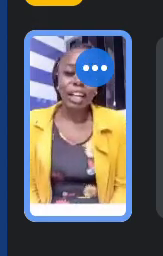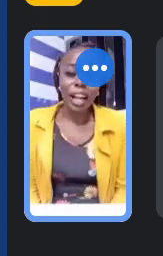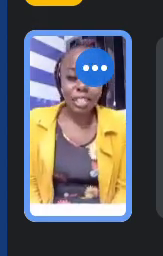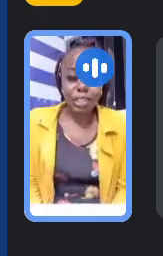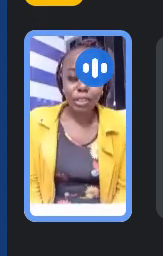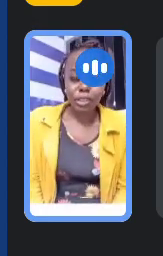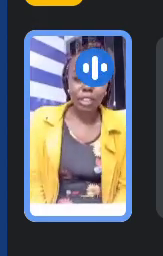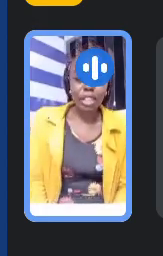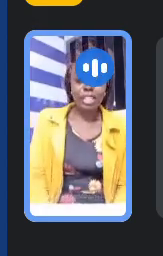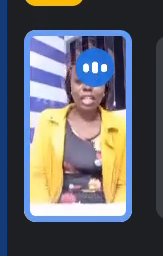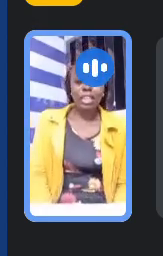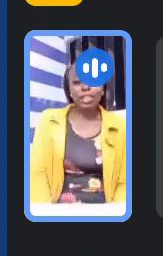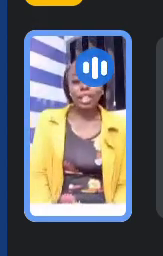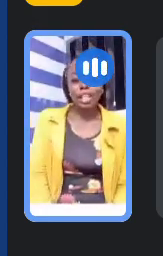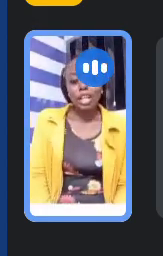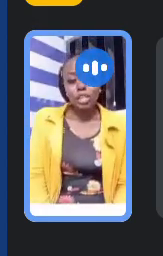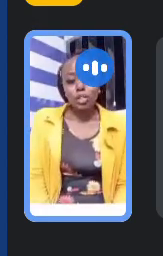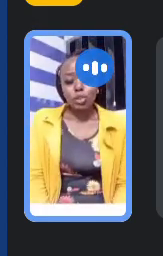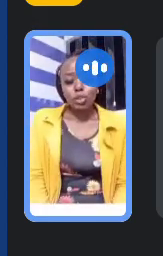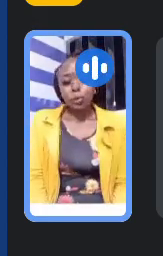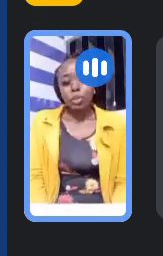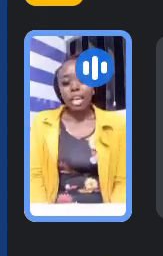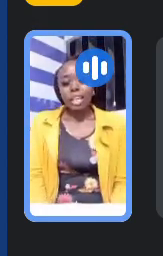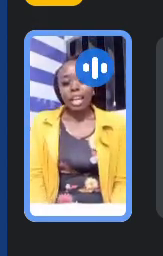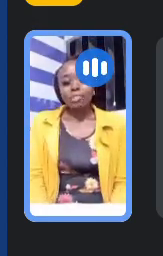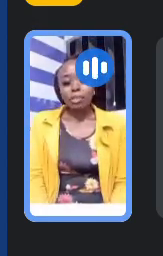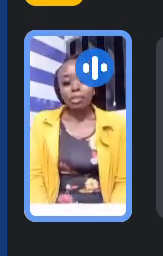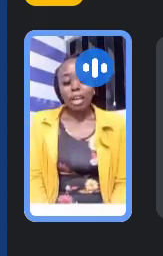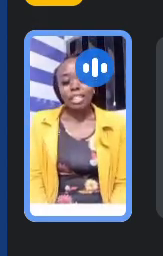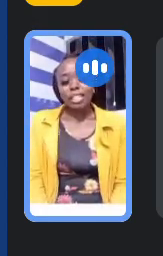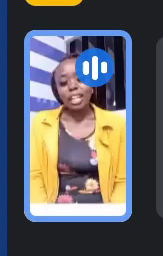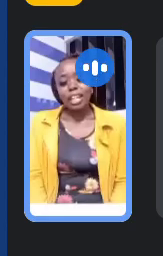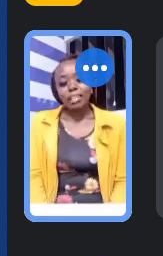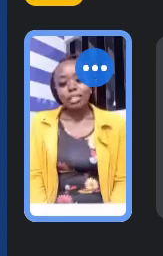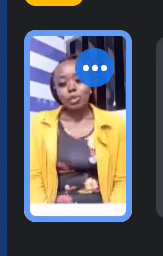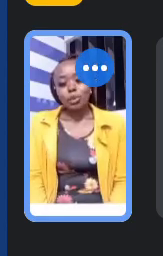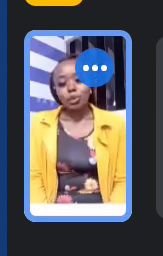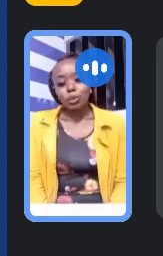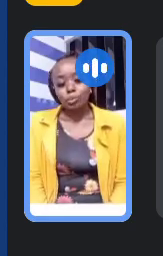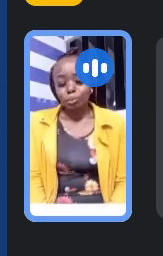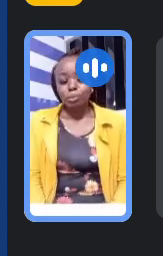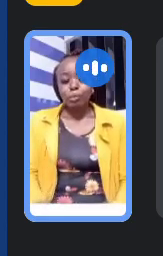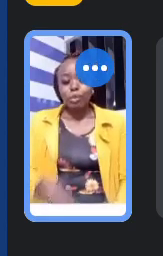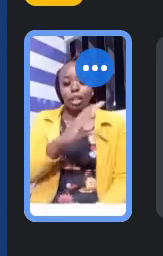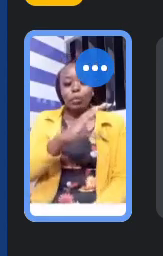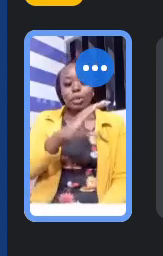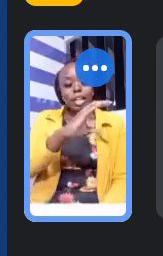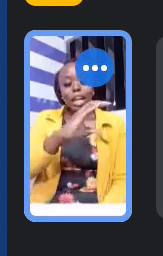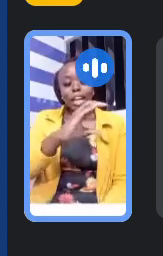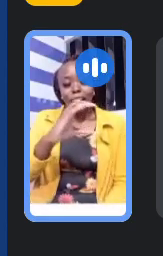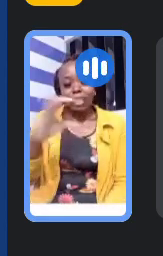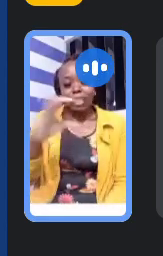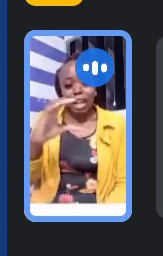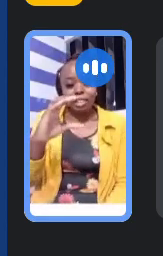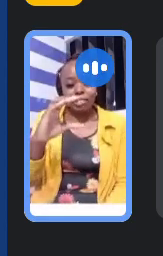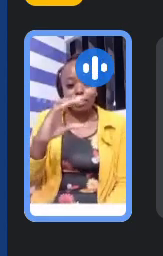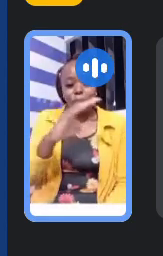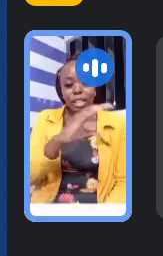the class or the session. So we said alphabets. So we